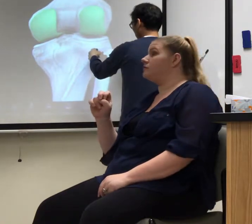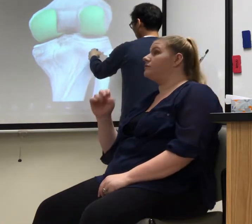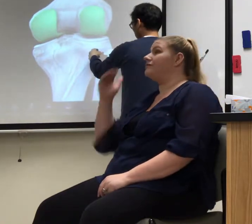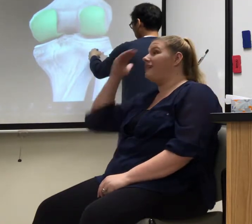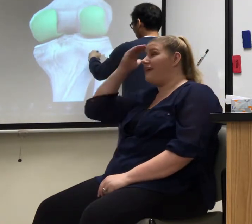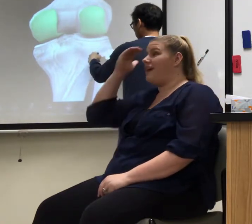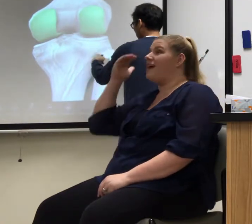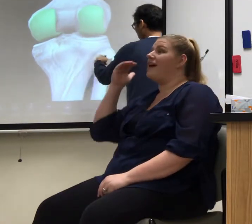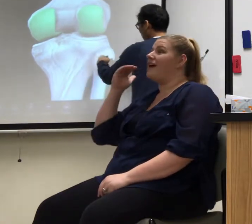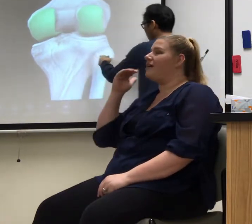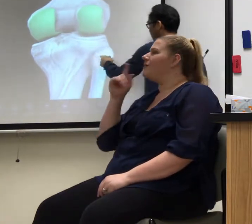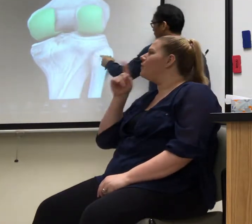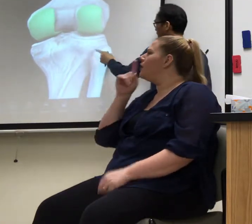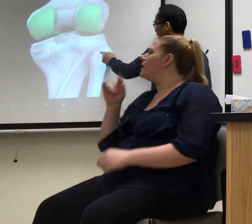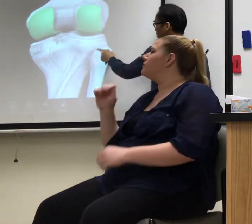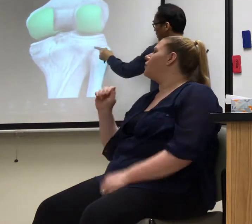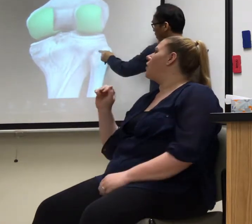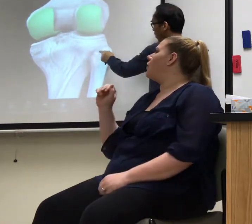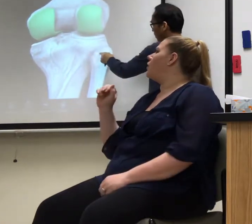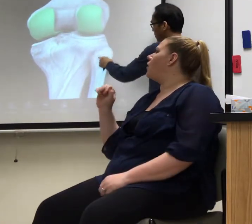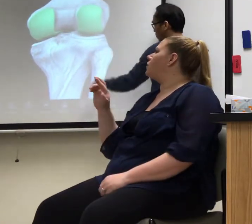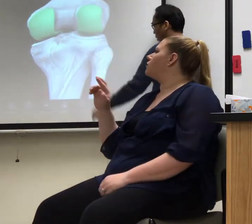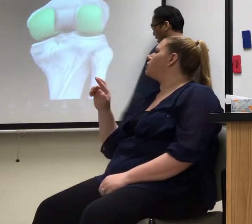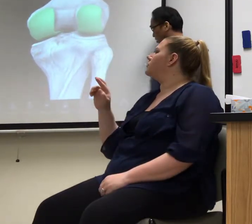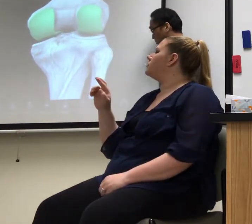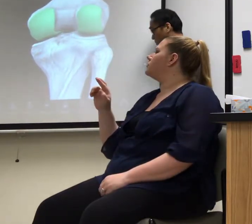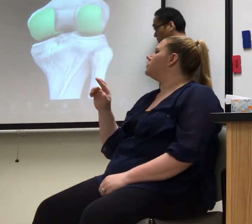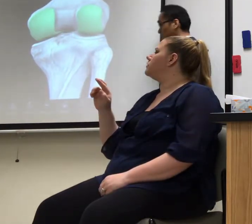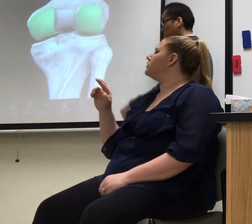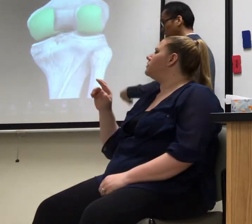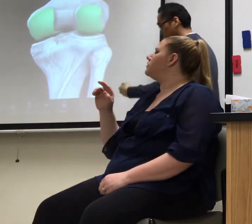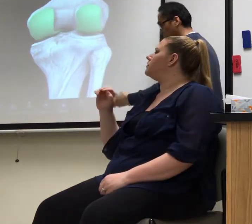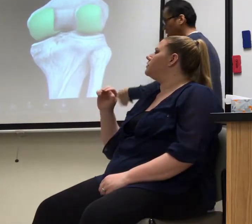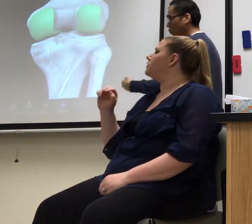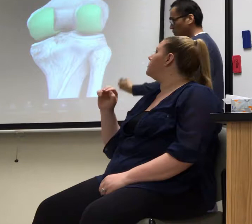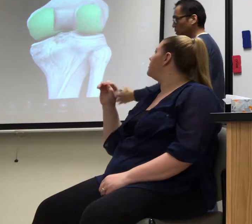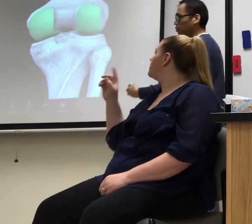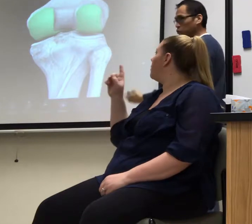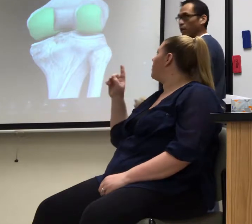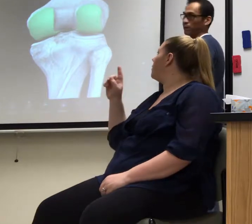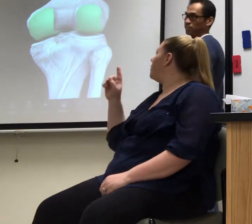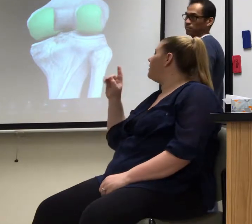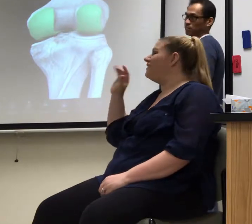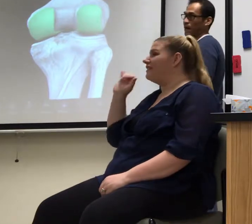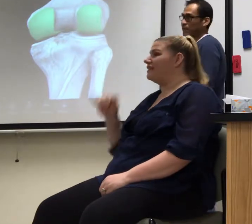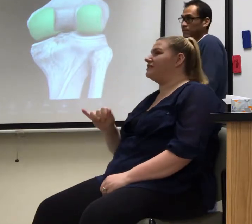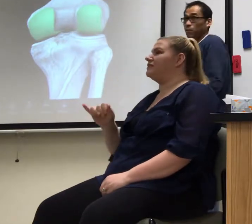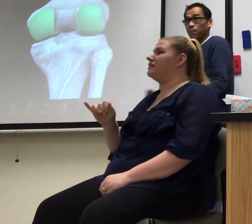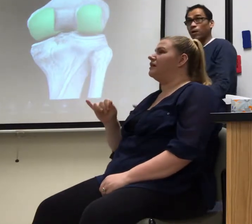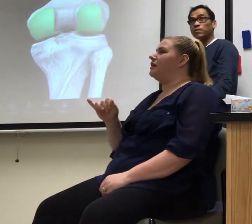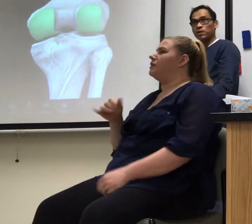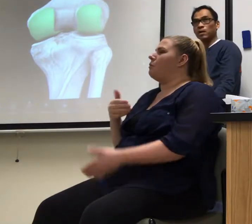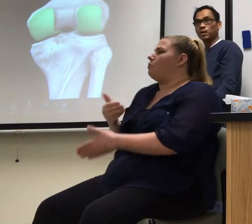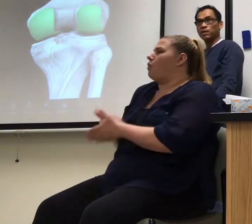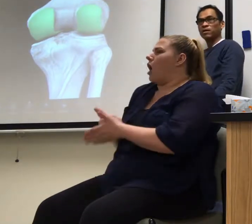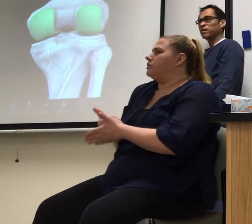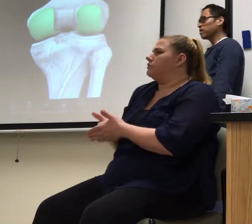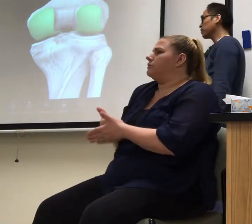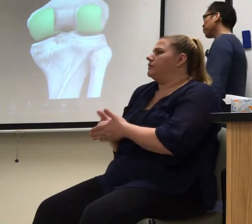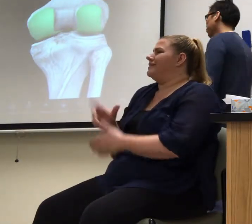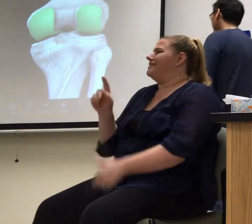there. Okay, so they actually call this the proximal tibiofibular joint. I consider it part of the